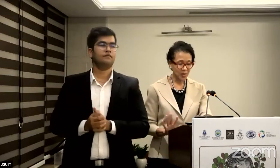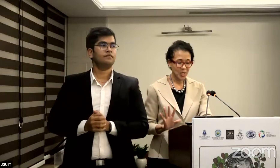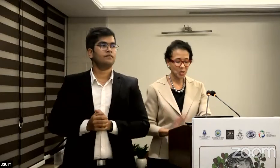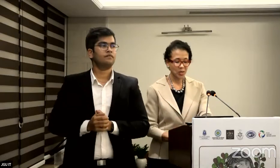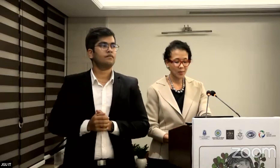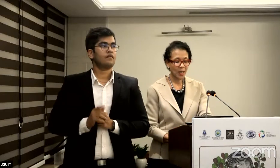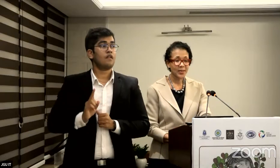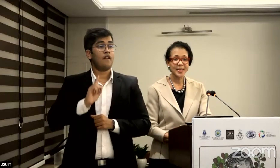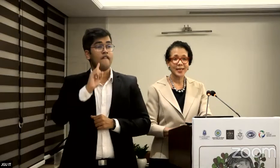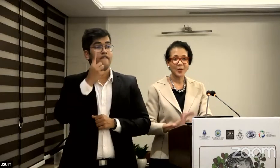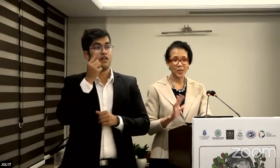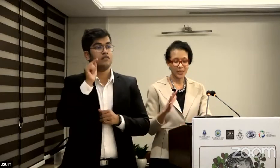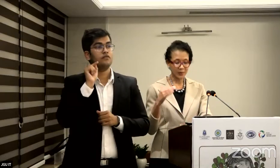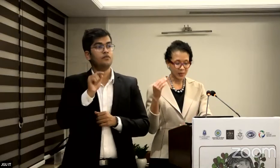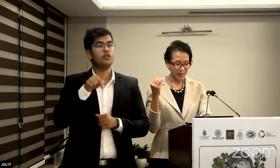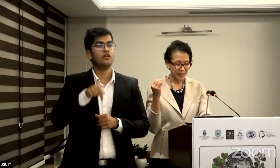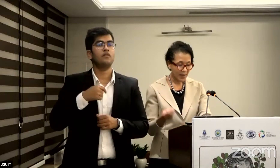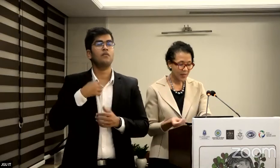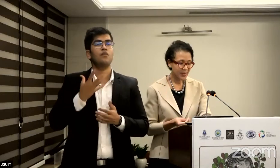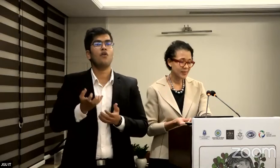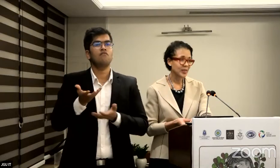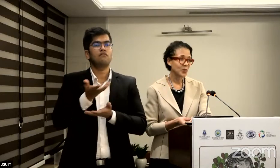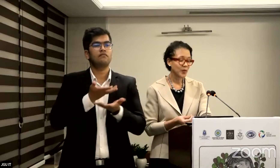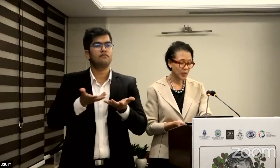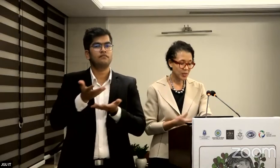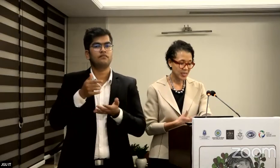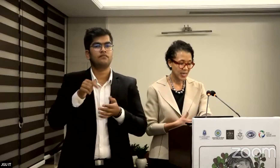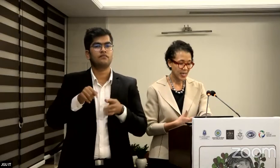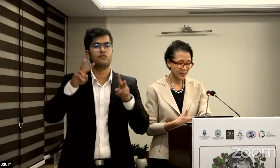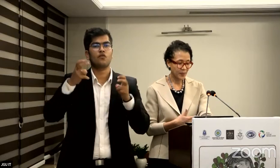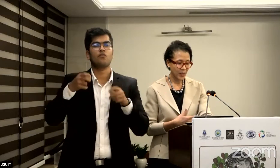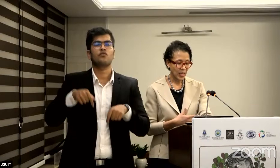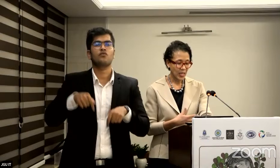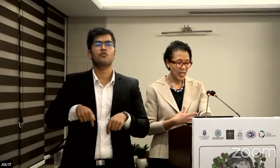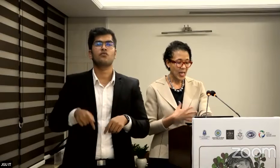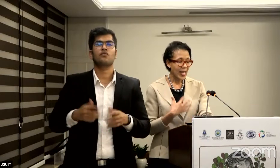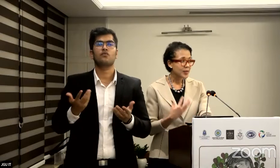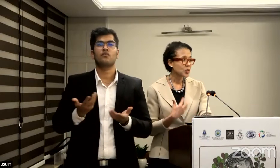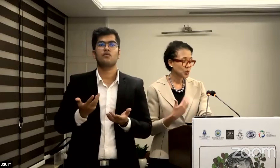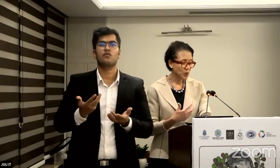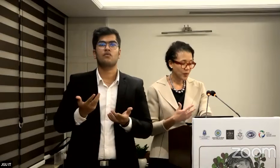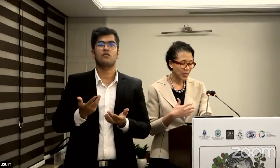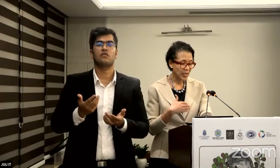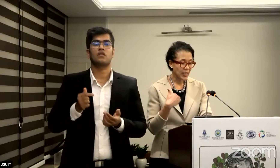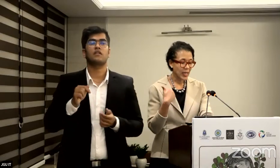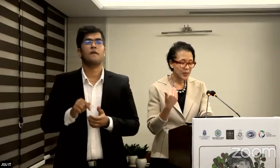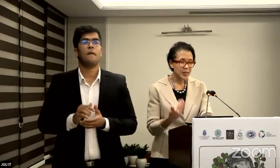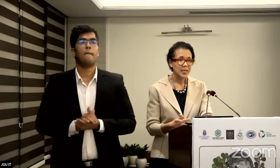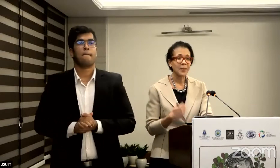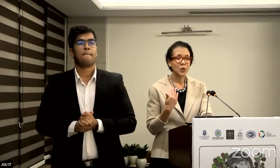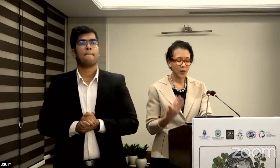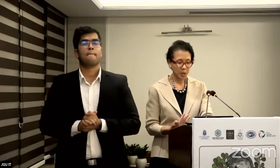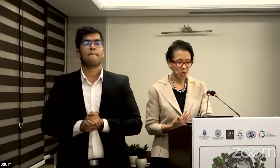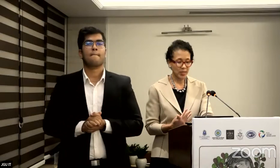of international law and policy that I want to examine with you today has to do with the